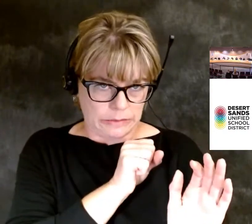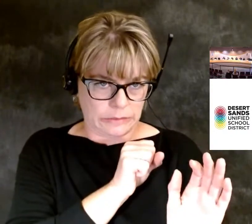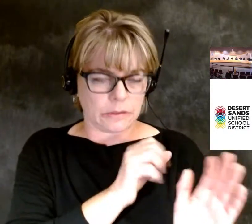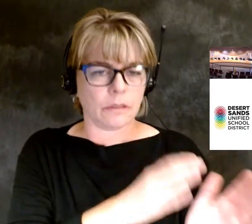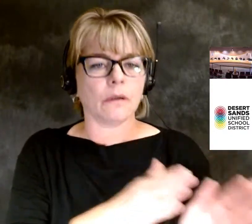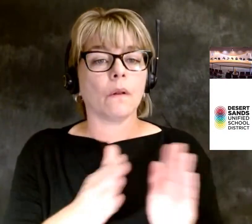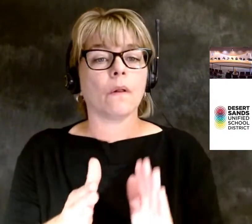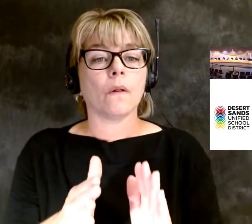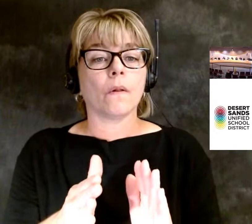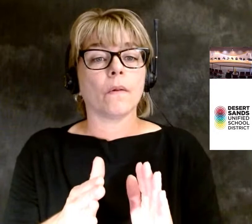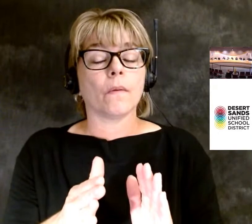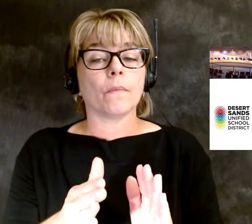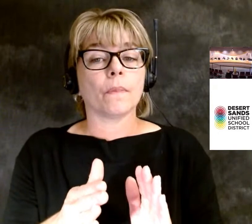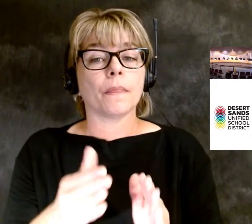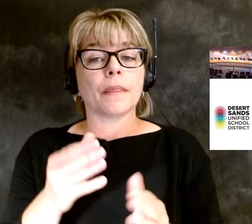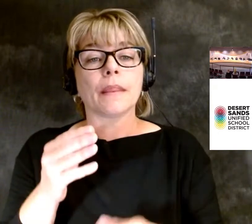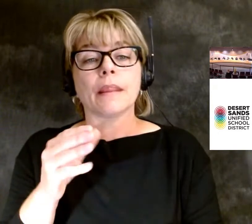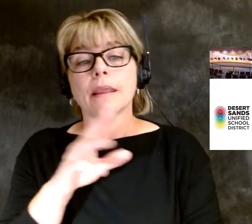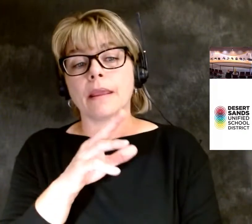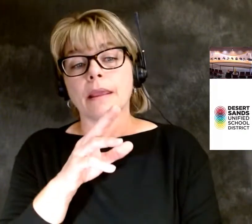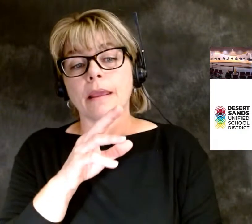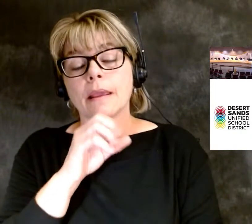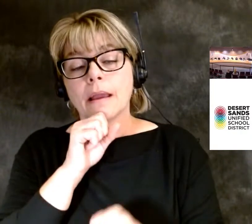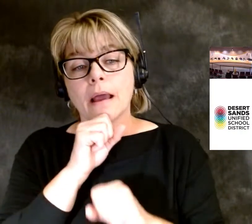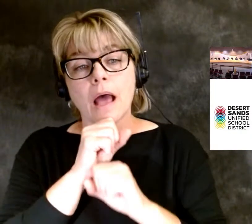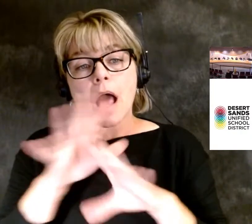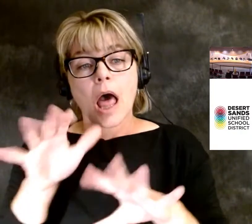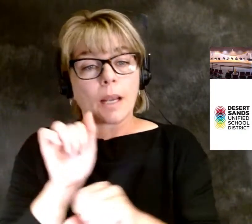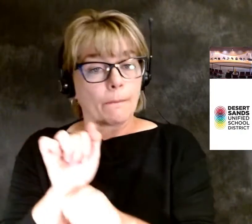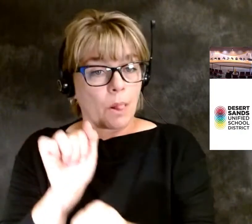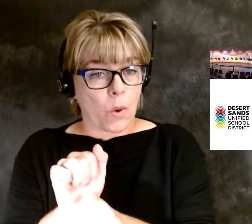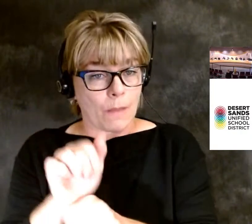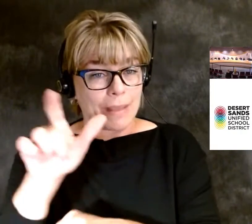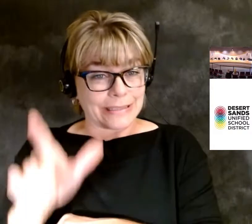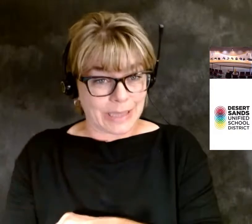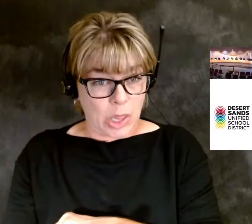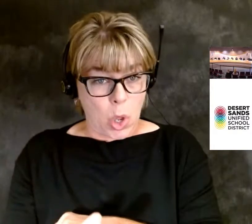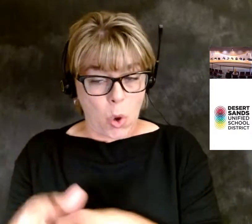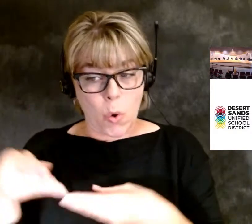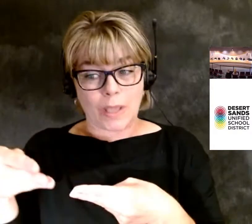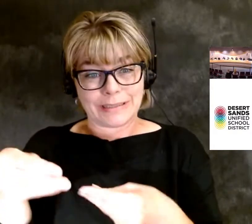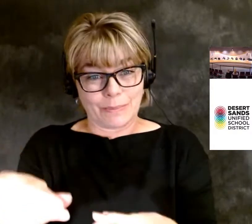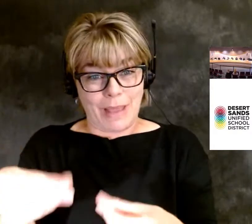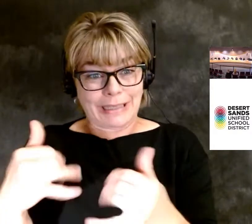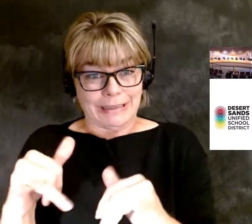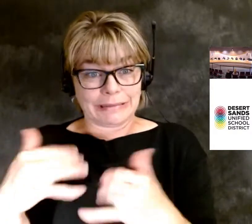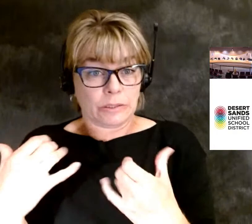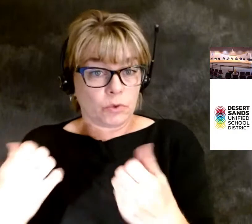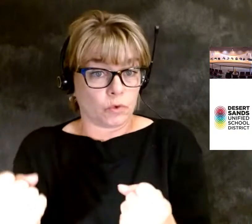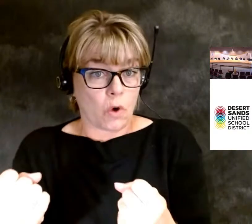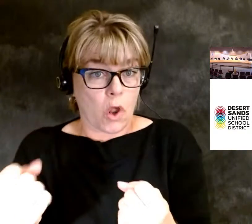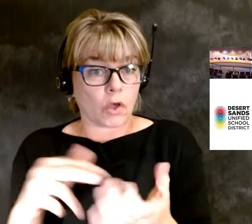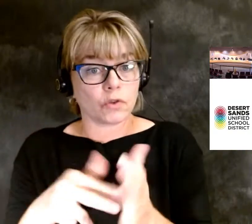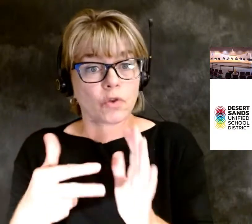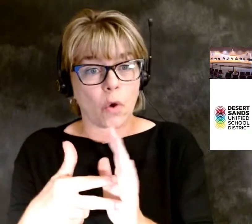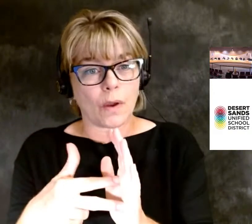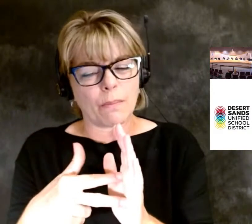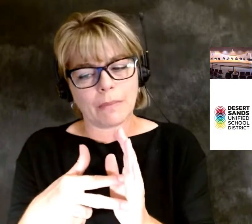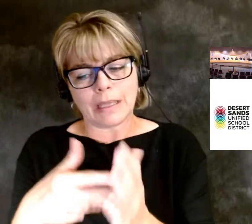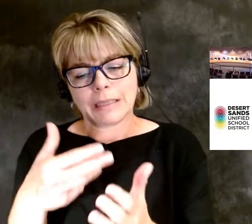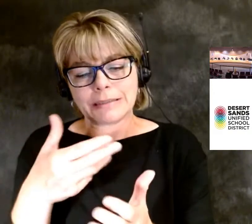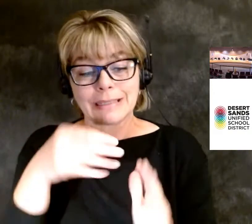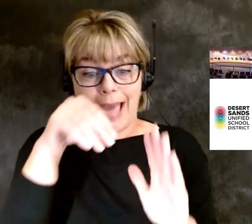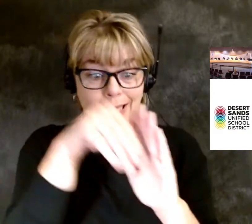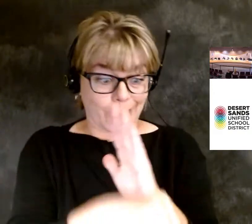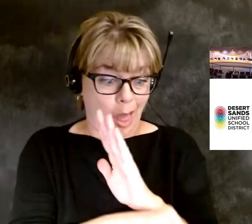is still hot as a result of strong sales tax revenues. The rest of the economy is making up for a loss in capital gains in